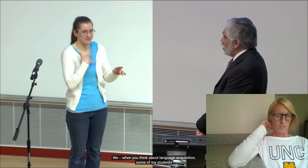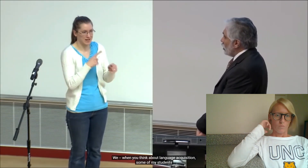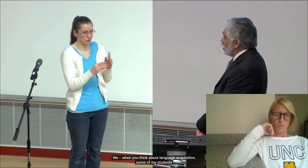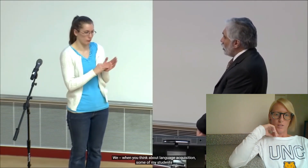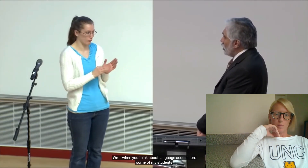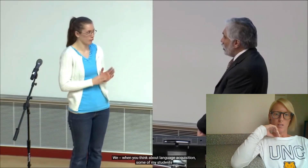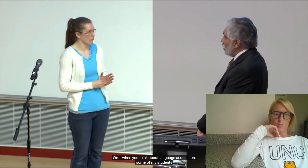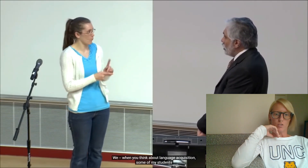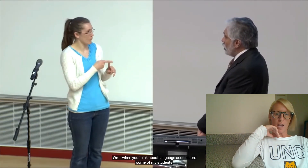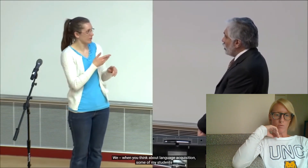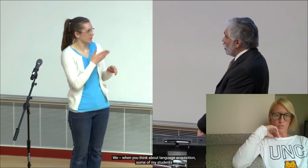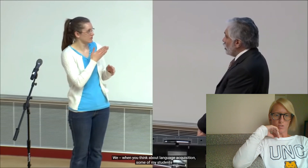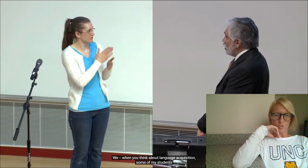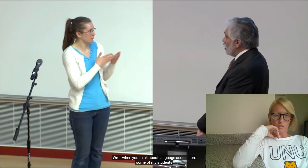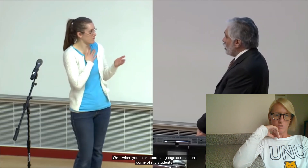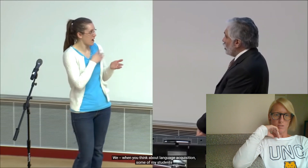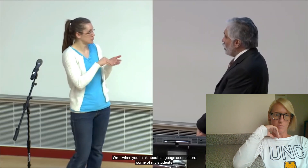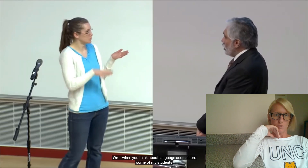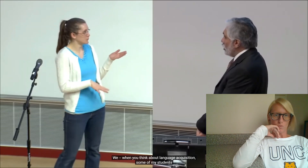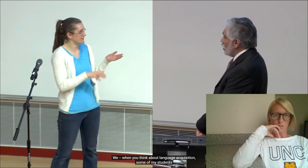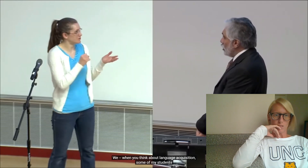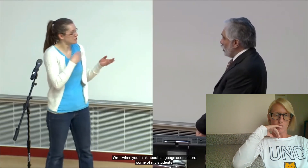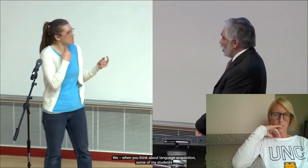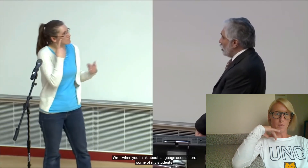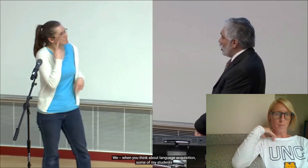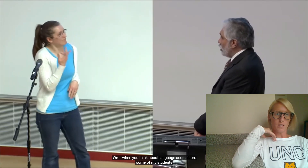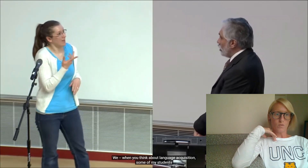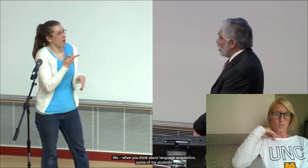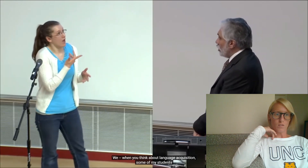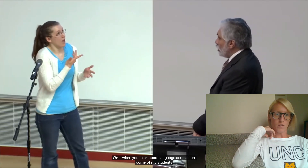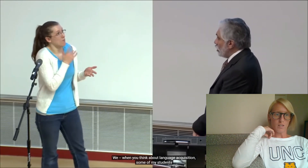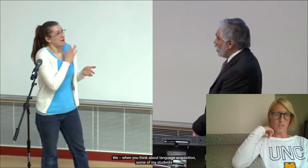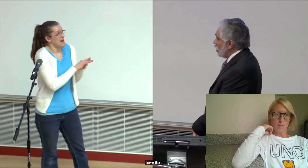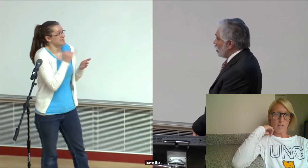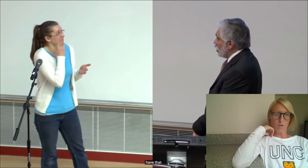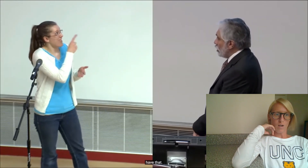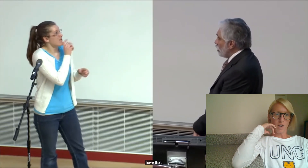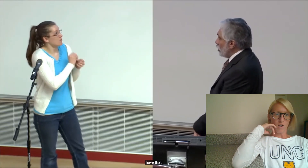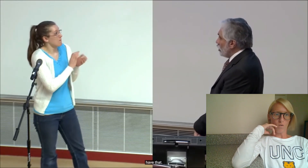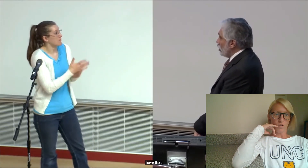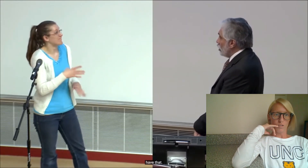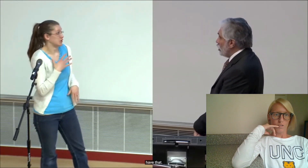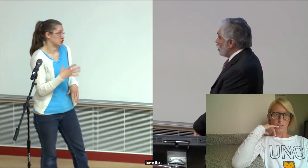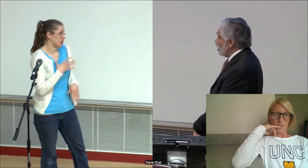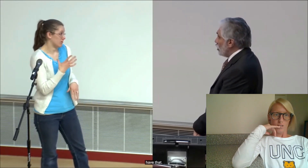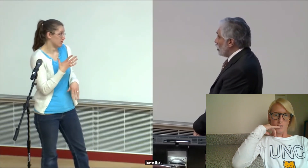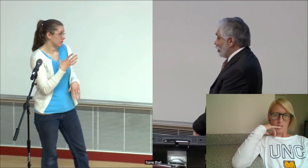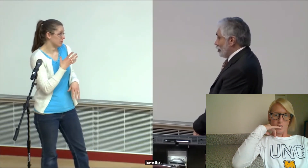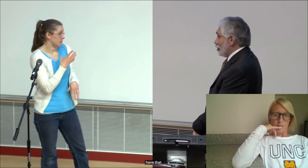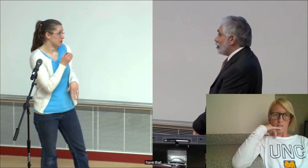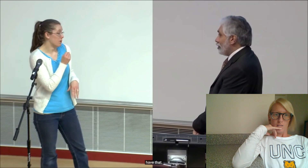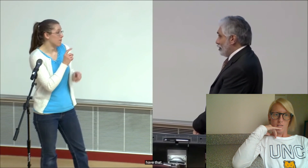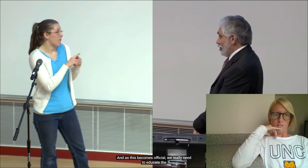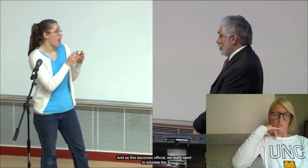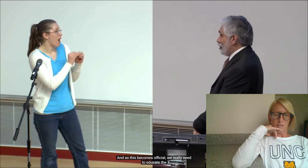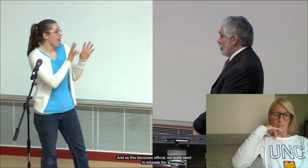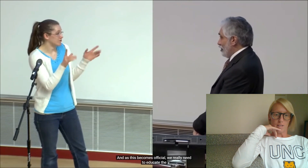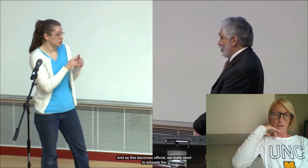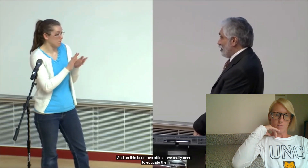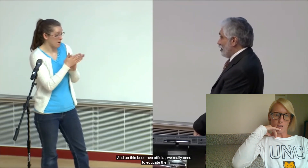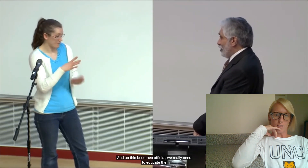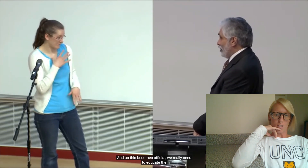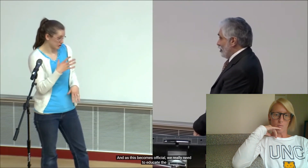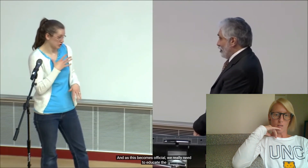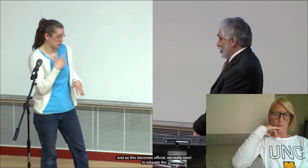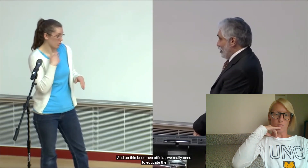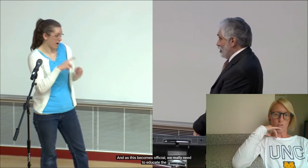When you think about when you think about language acquisition, some of my students have that. How And they can